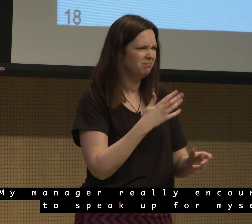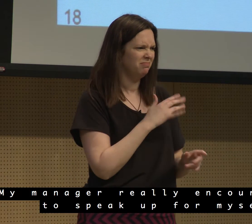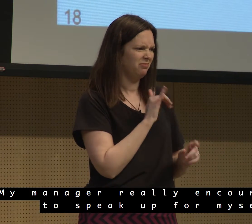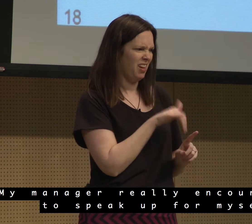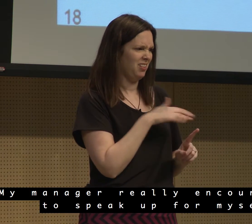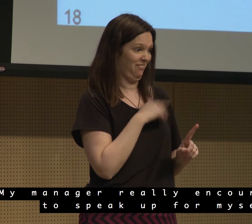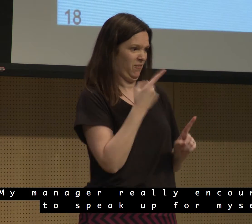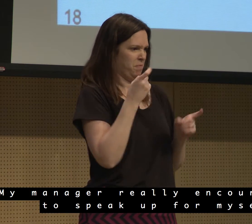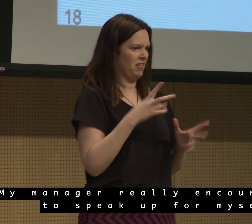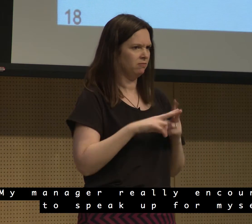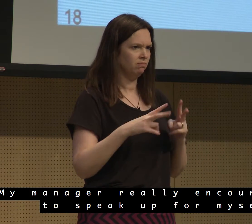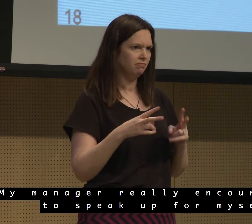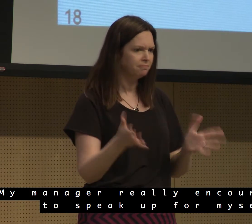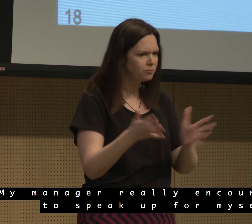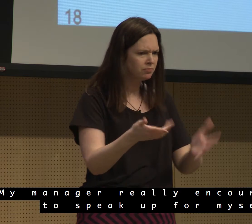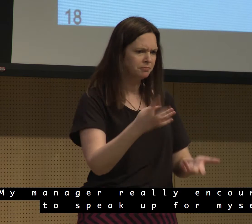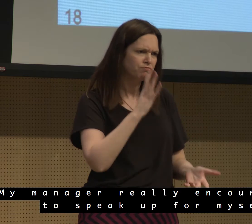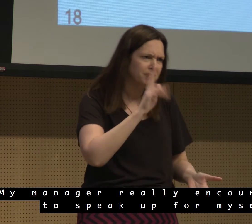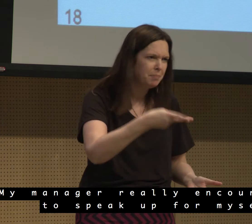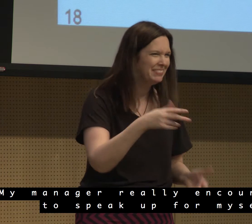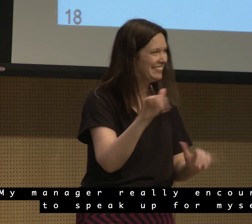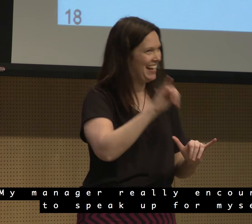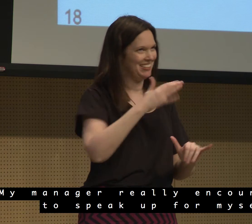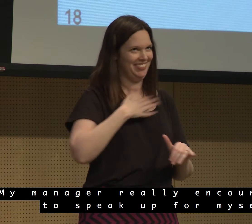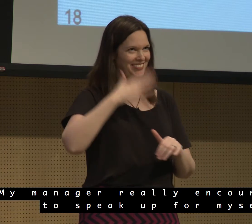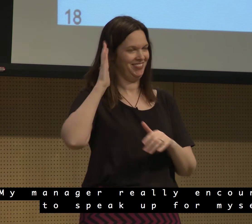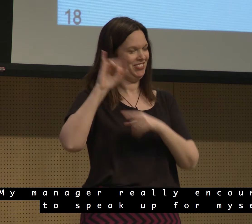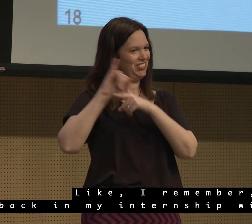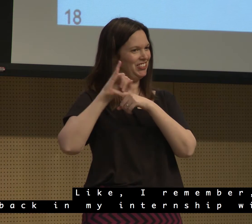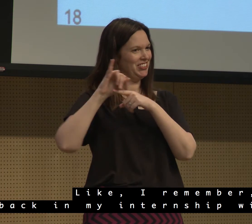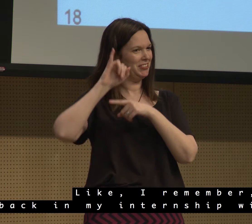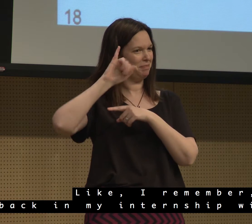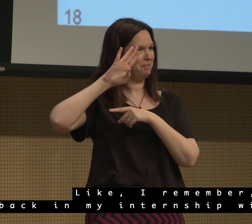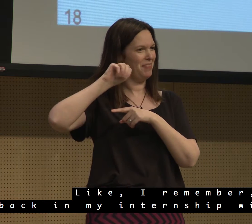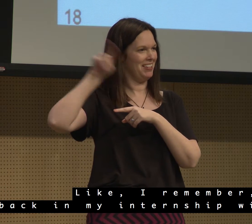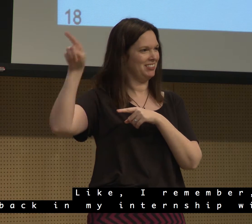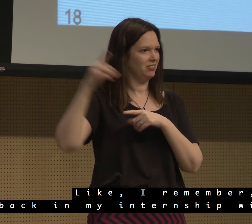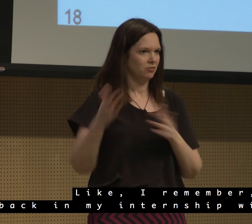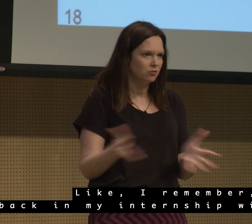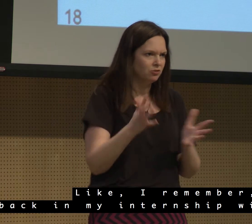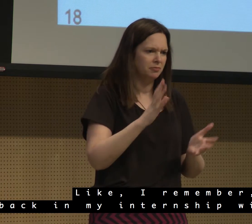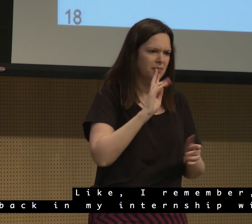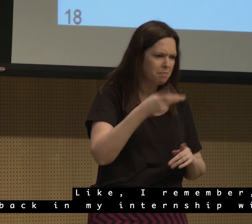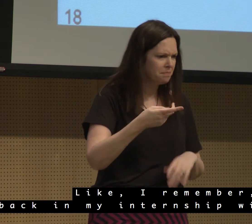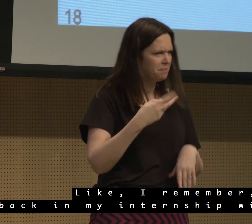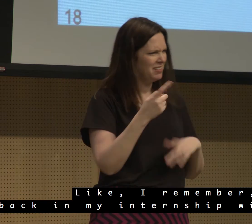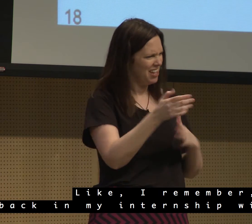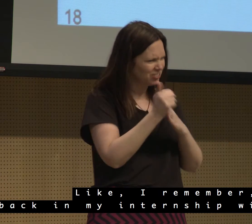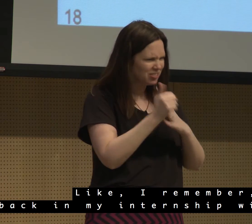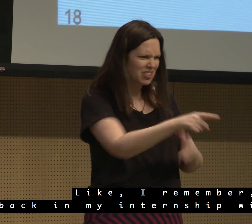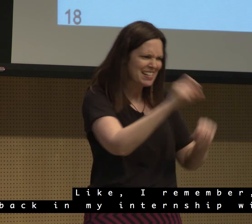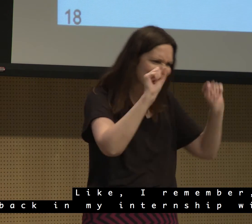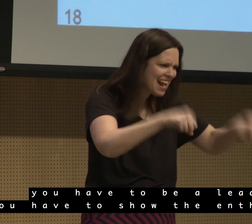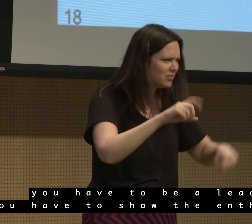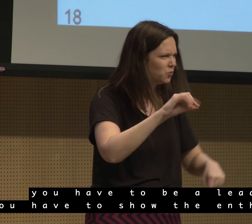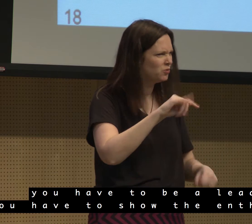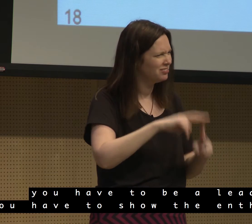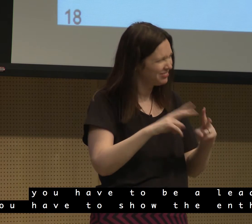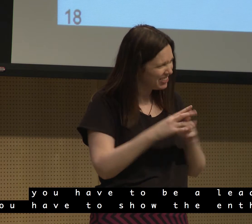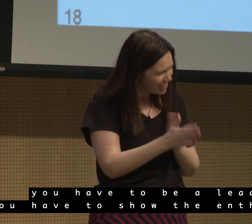my manager really encouraged me to speak up for myself. Like I remember back in my internship with IBM, you have to be a